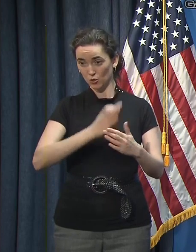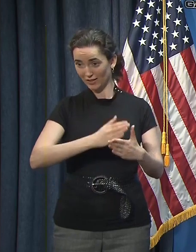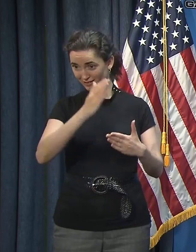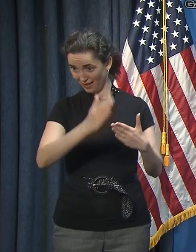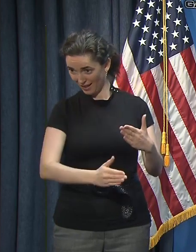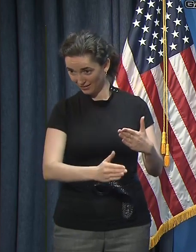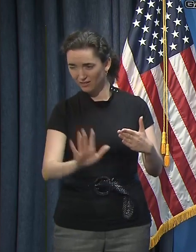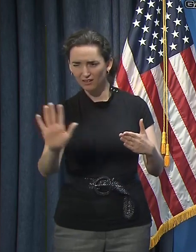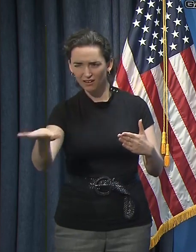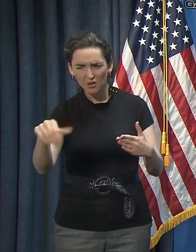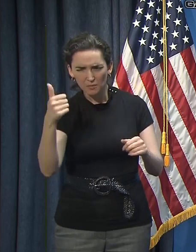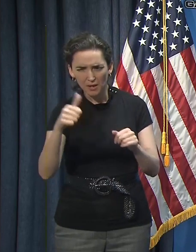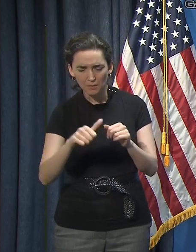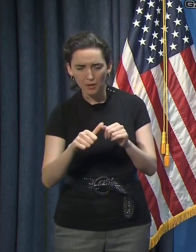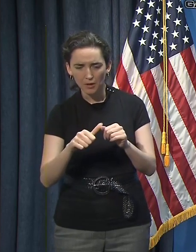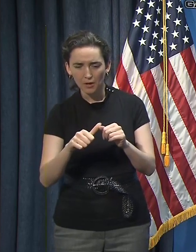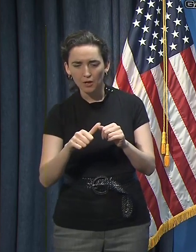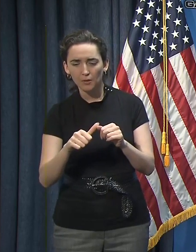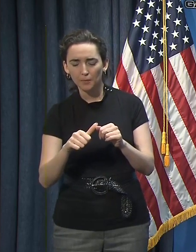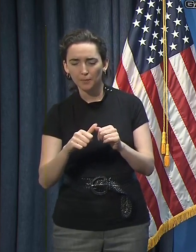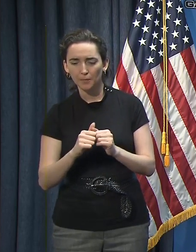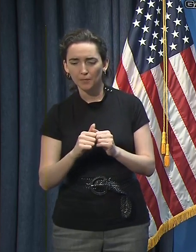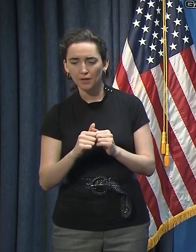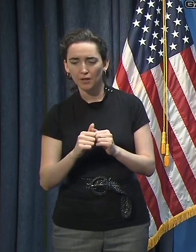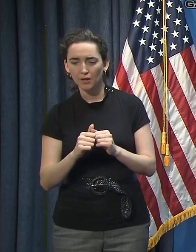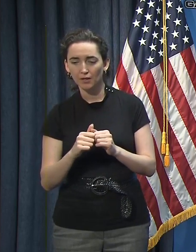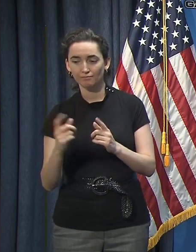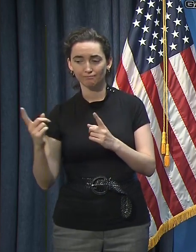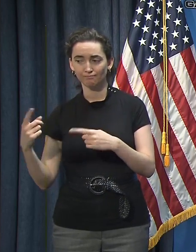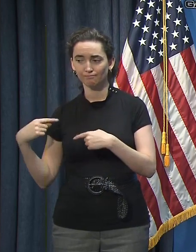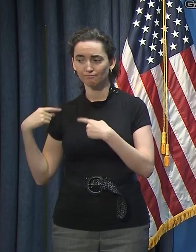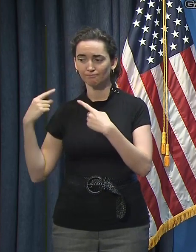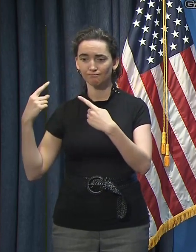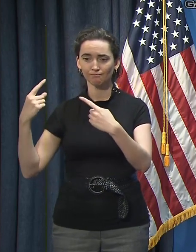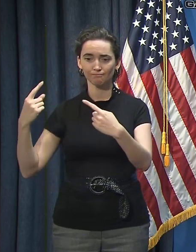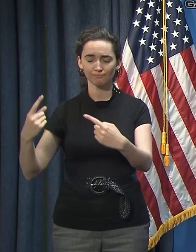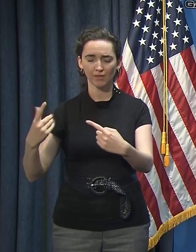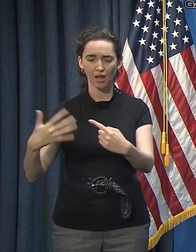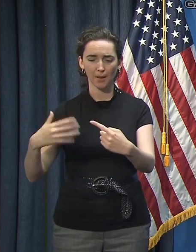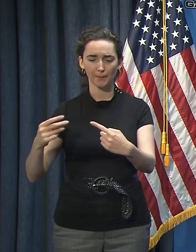will recall, we running a significant